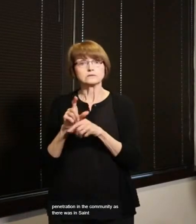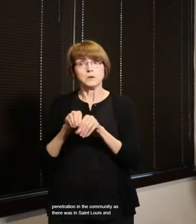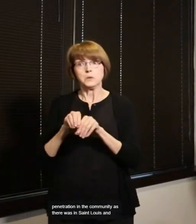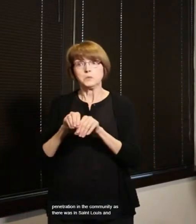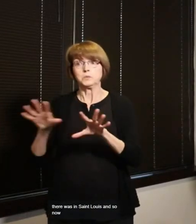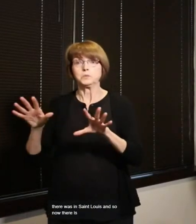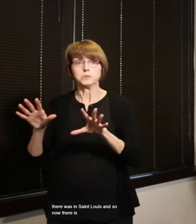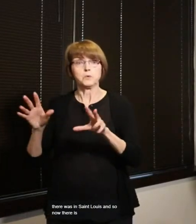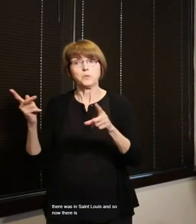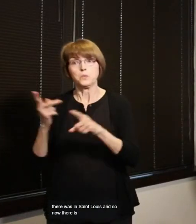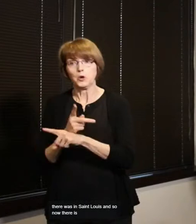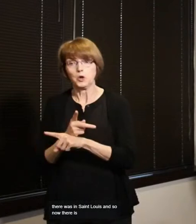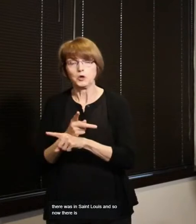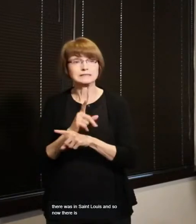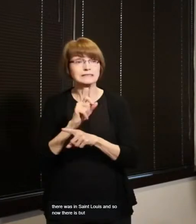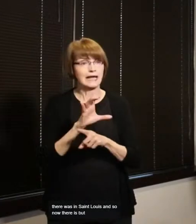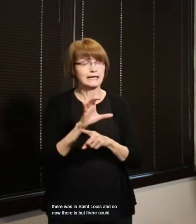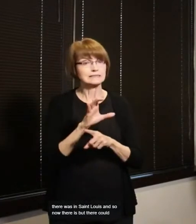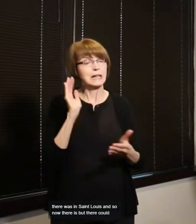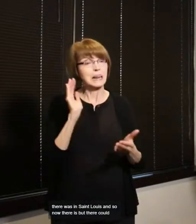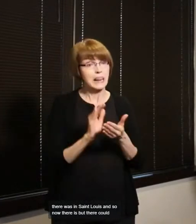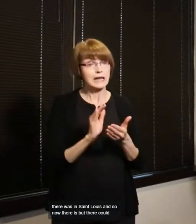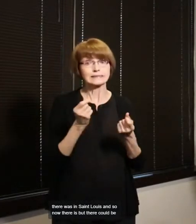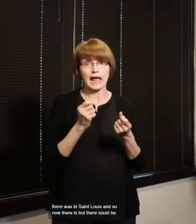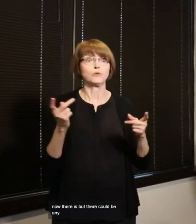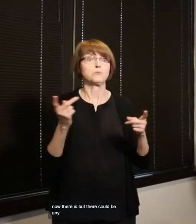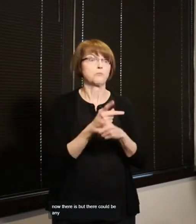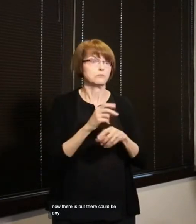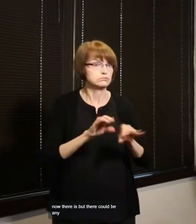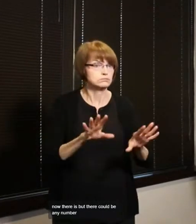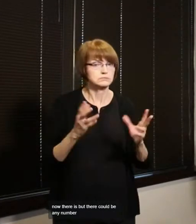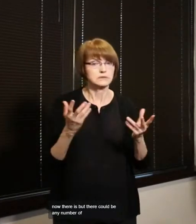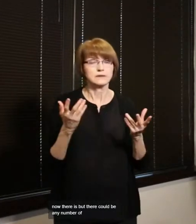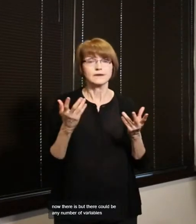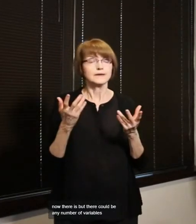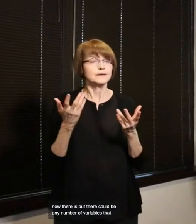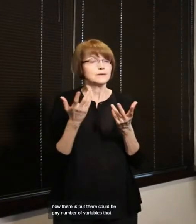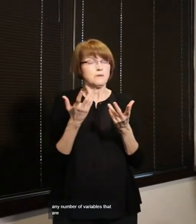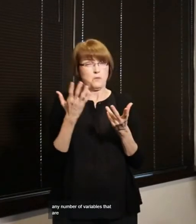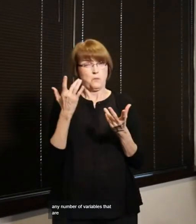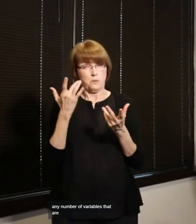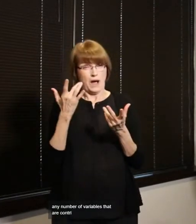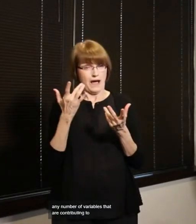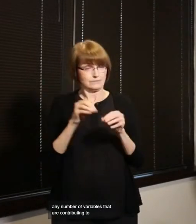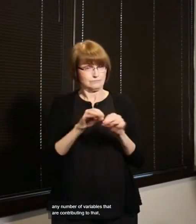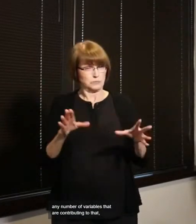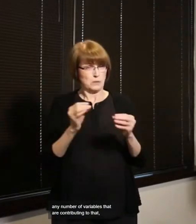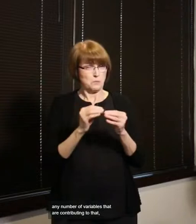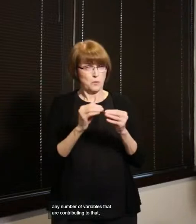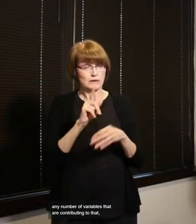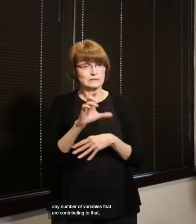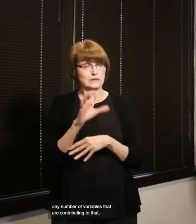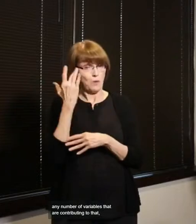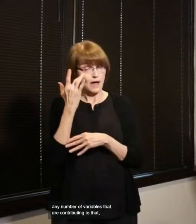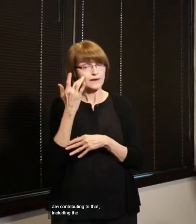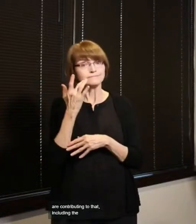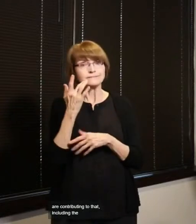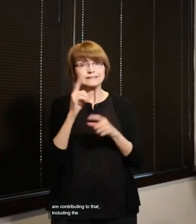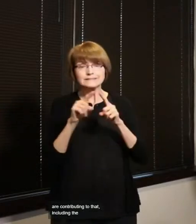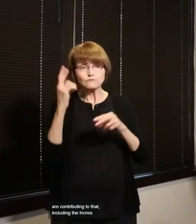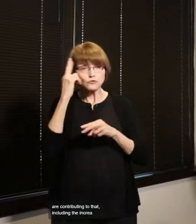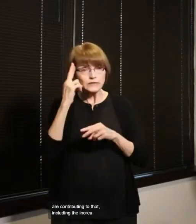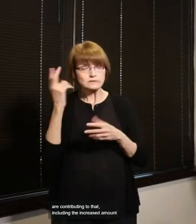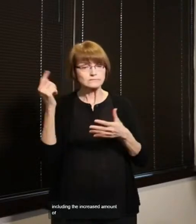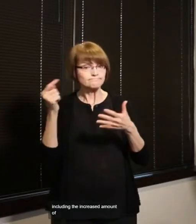now there is. But there could be any number of variables that are contributing to that. including the increased amount